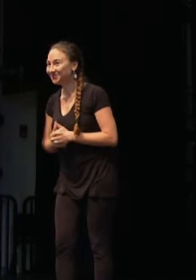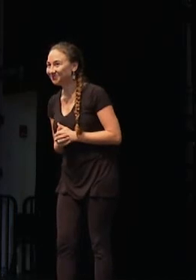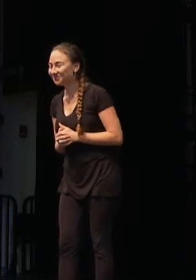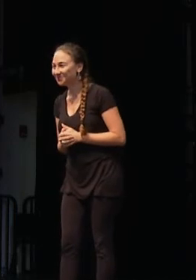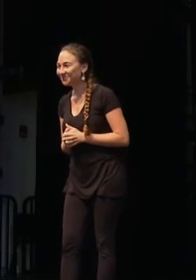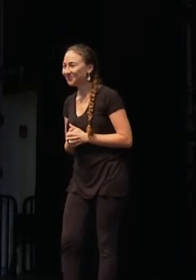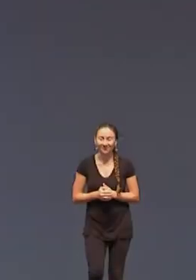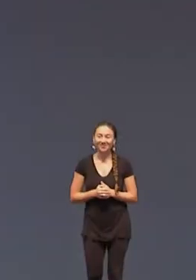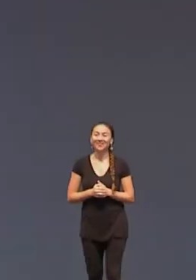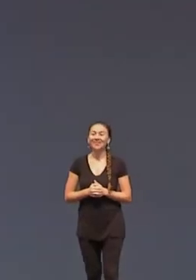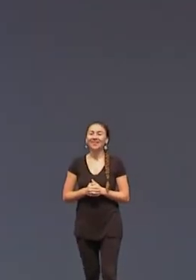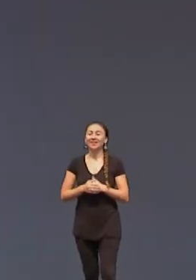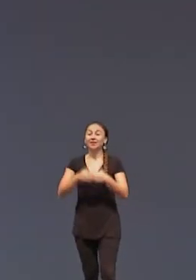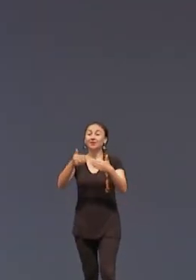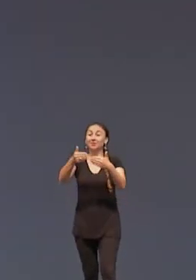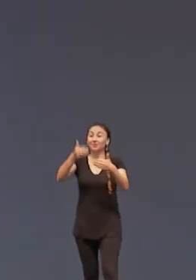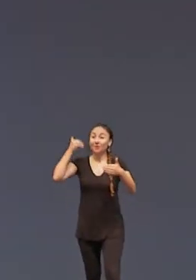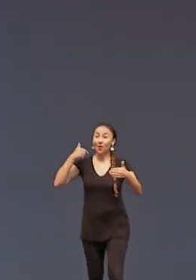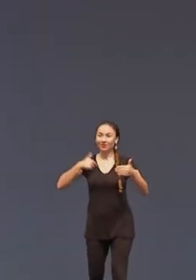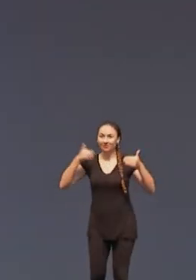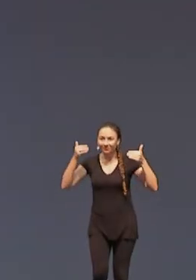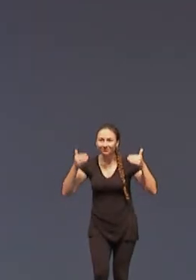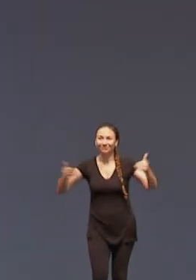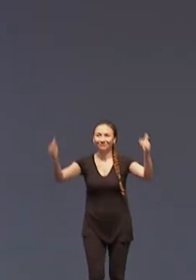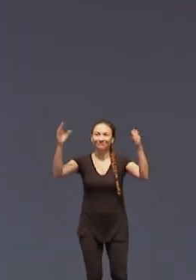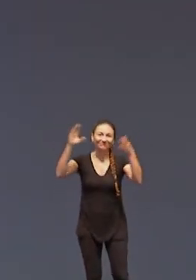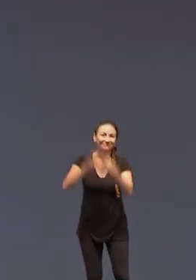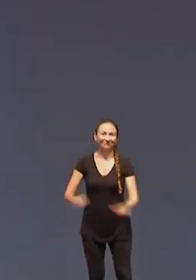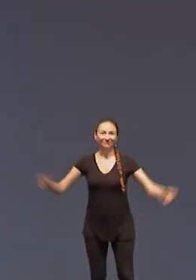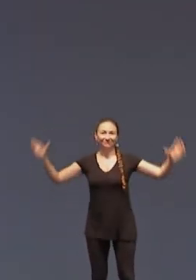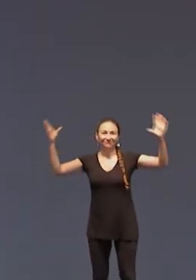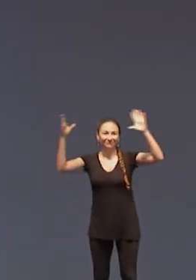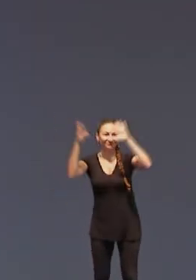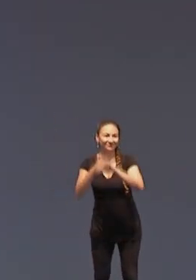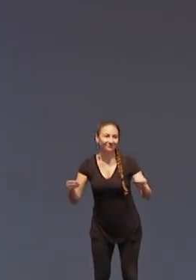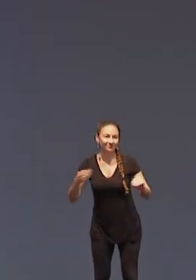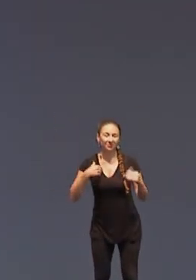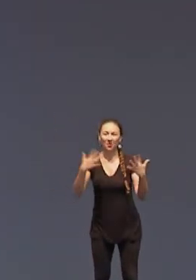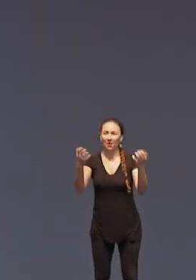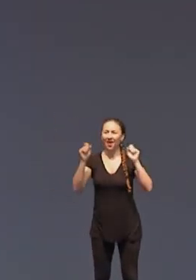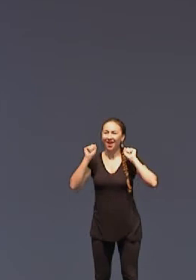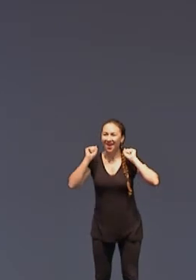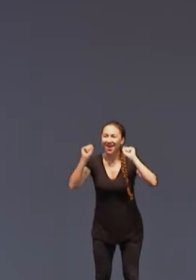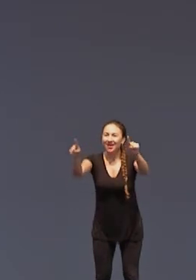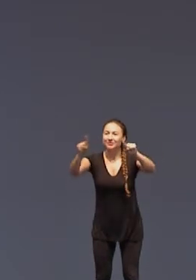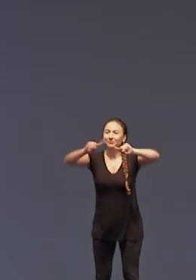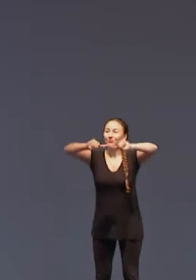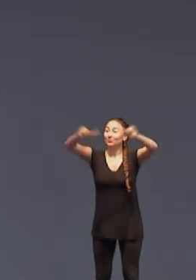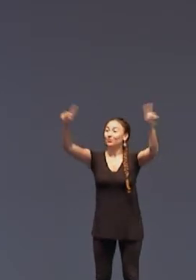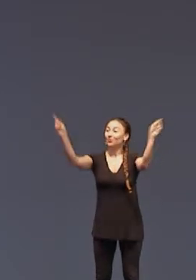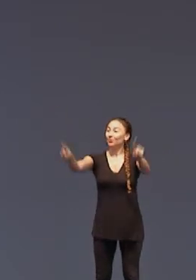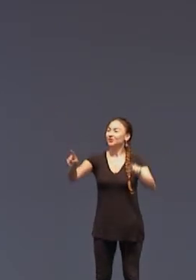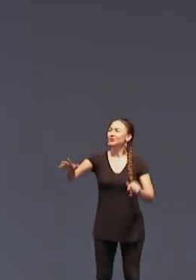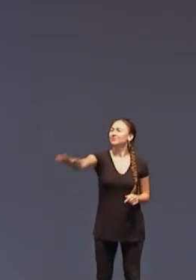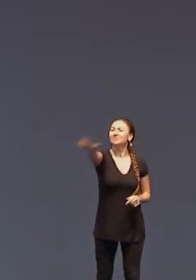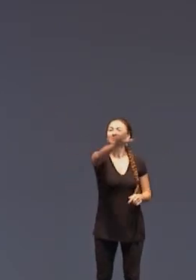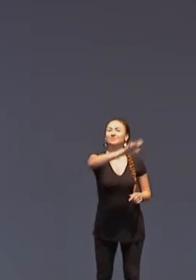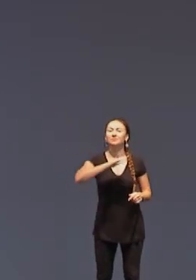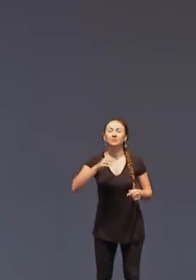framing, and that is visual vernacular. Now, before I begin my story, I'd like to ask you all a